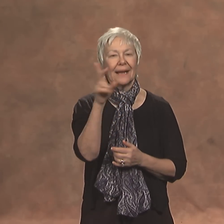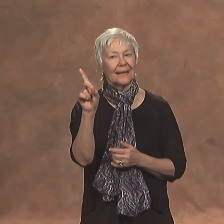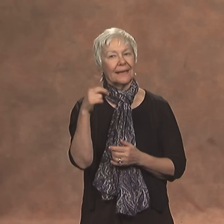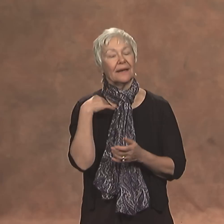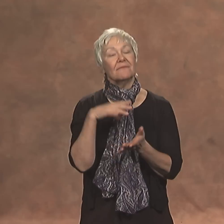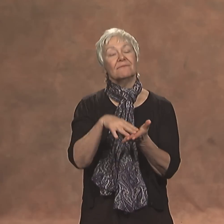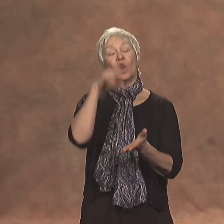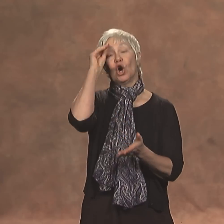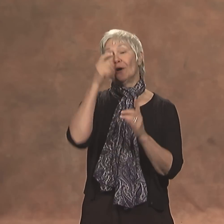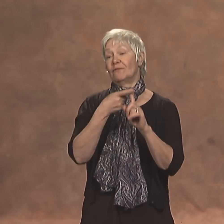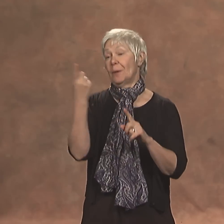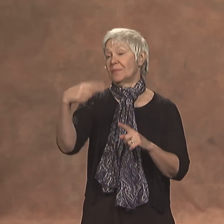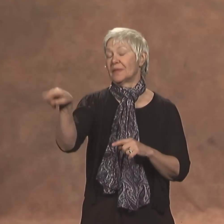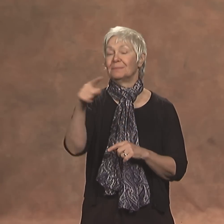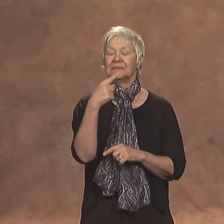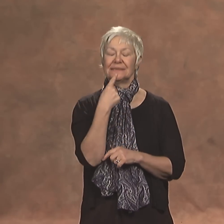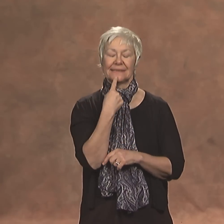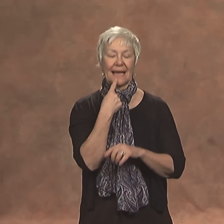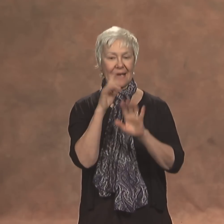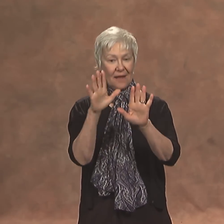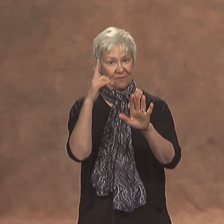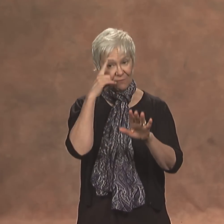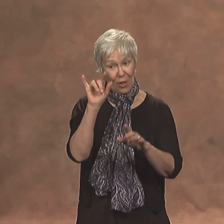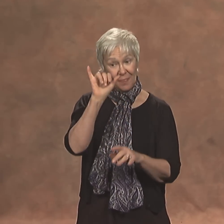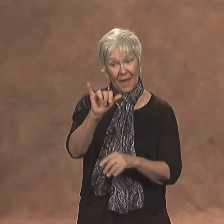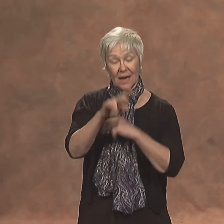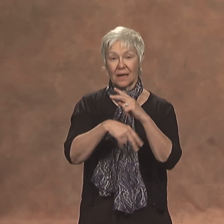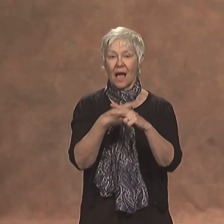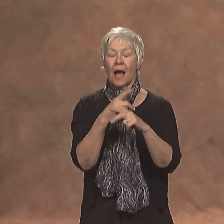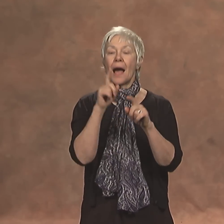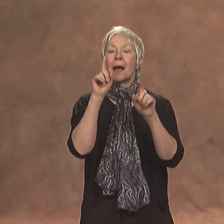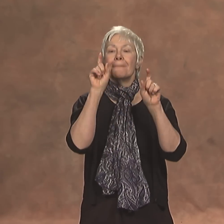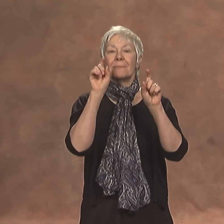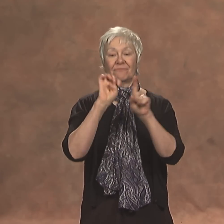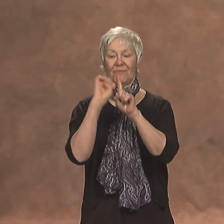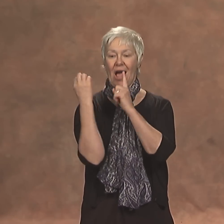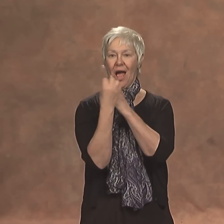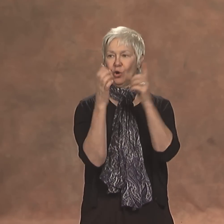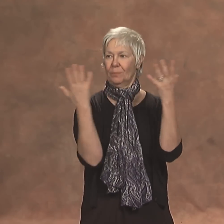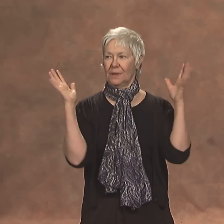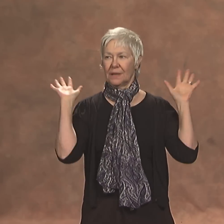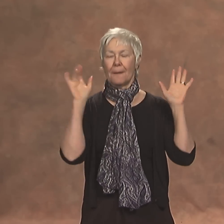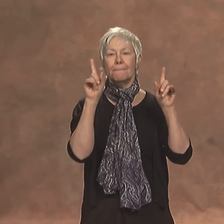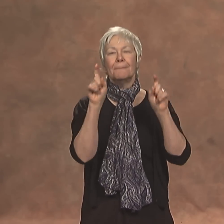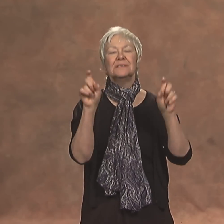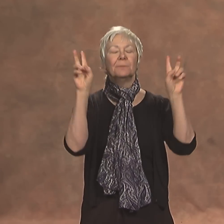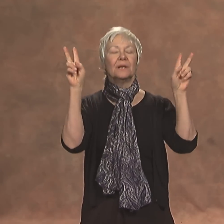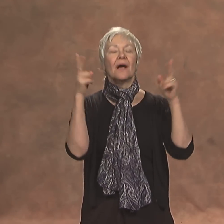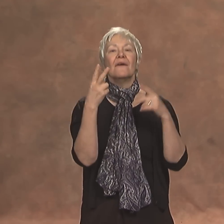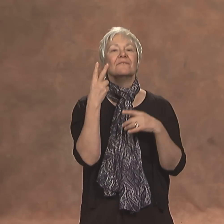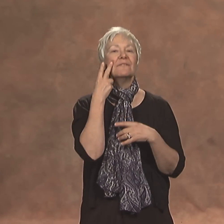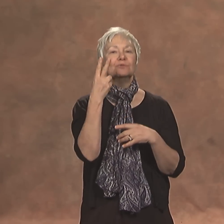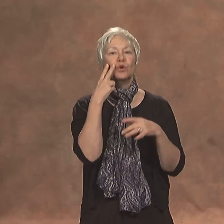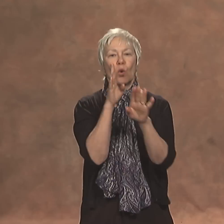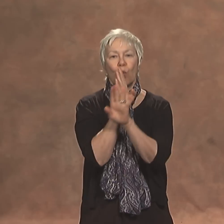This is certainly a common experience, and I have had conversations with students who have attention difficulties.